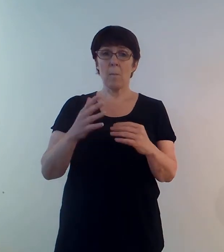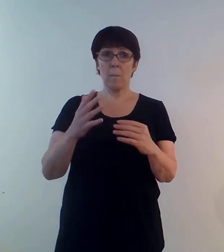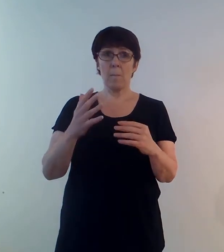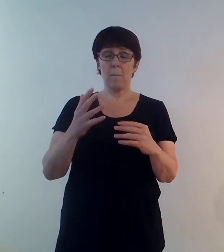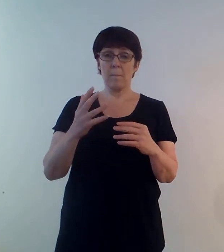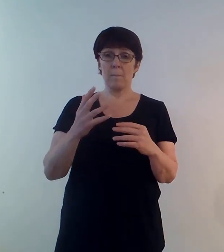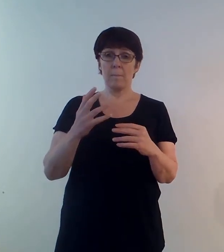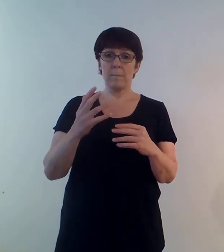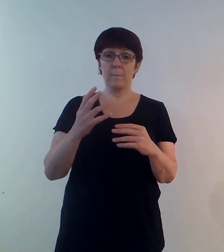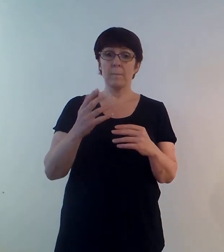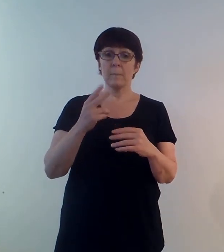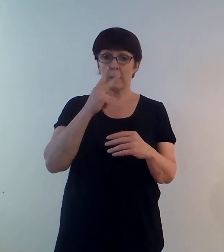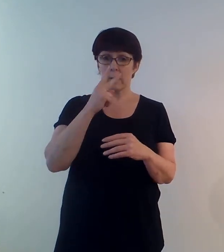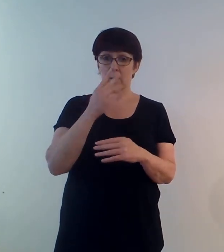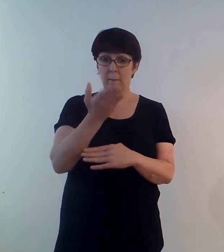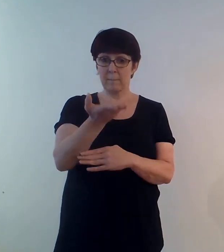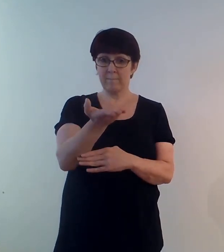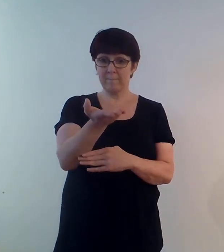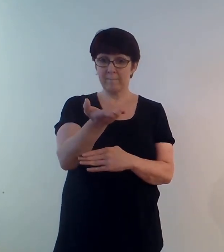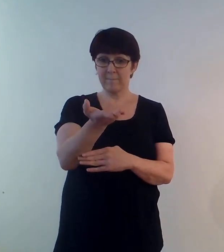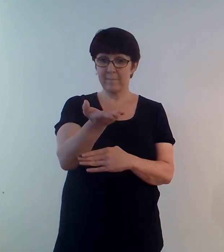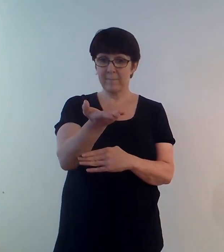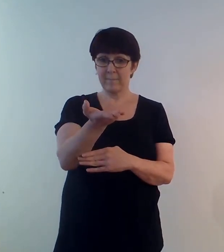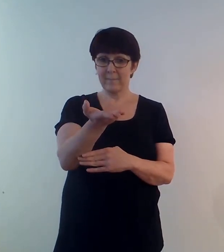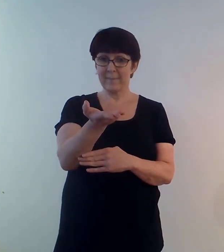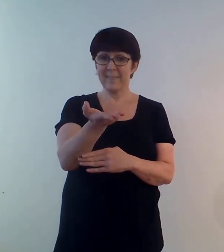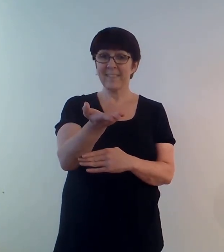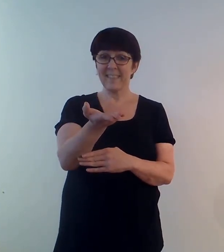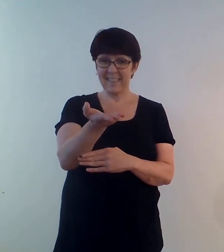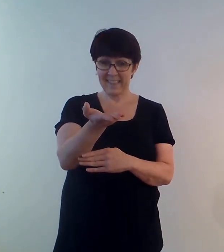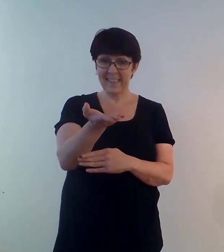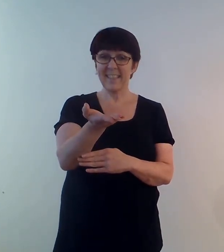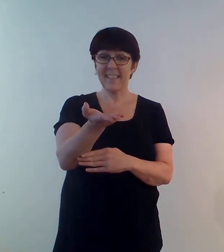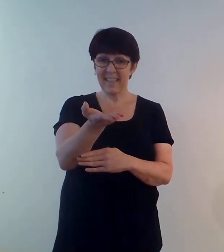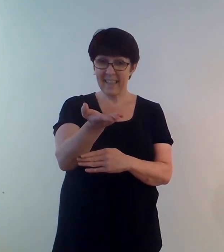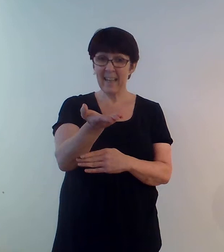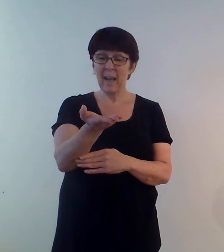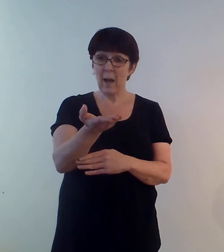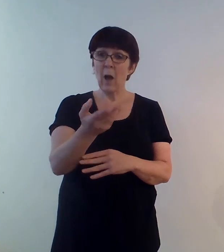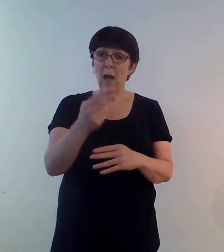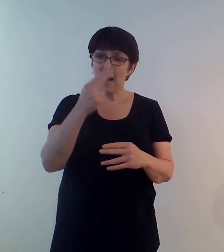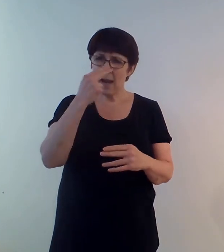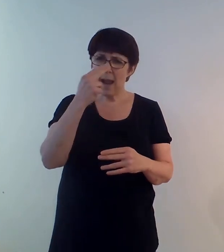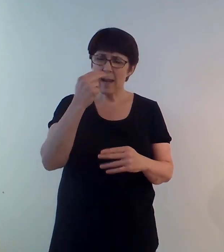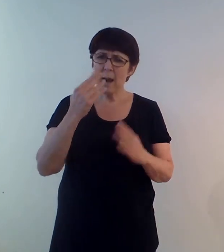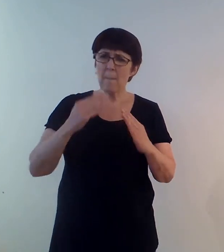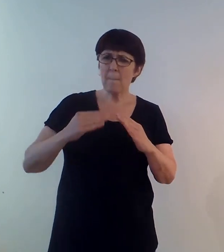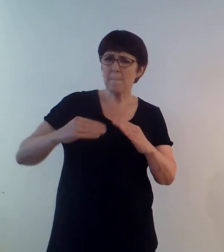So I'm going to put both feet on in a tucked position. We want as much pressure through the shoulders and the arms as